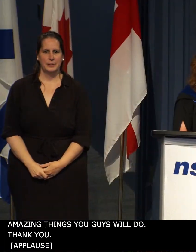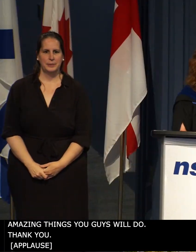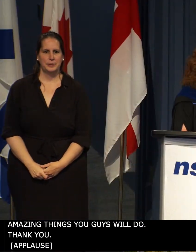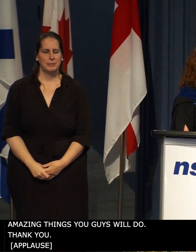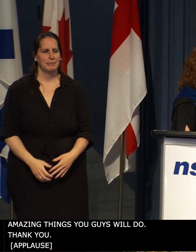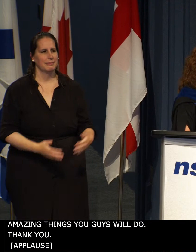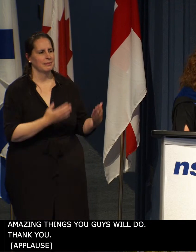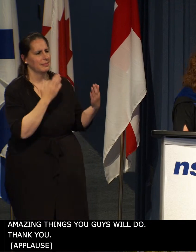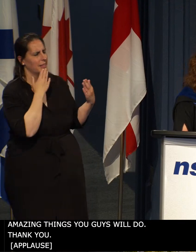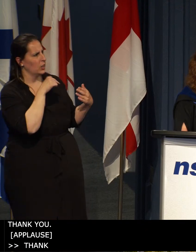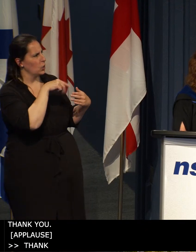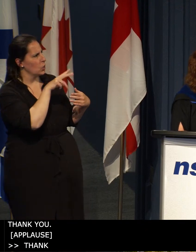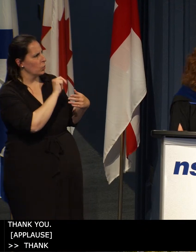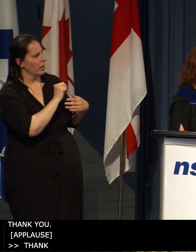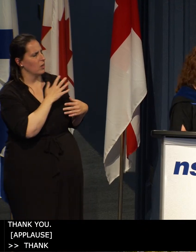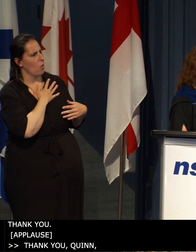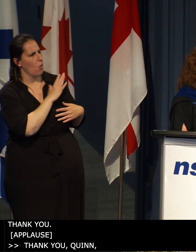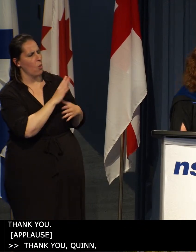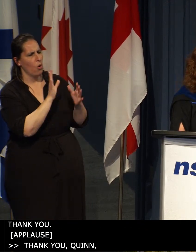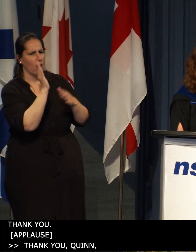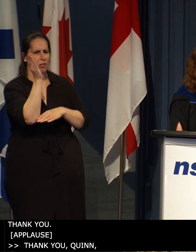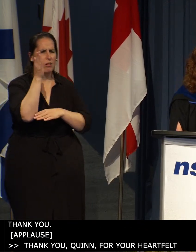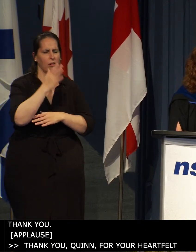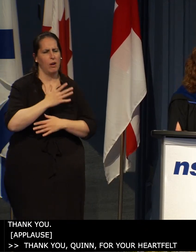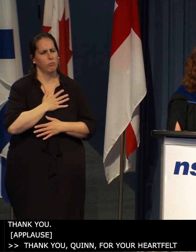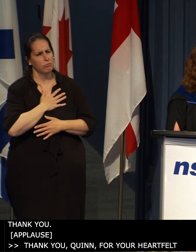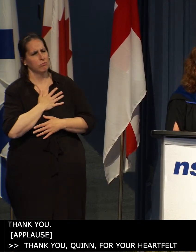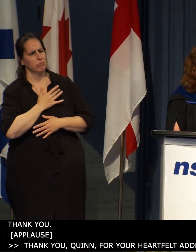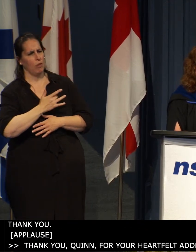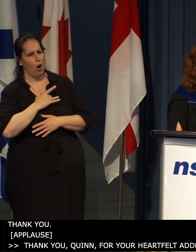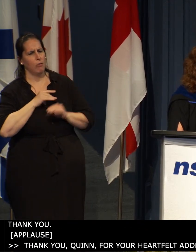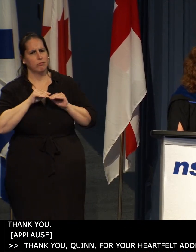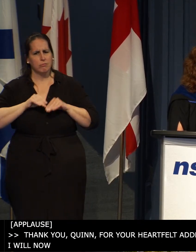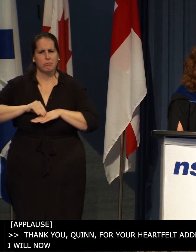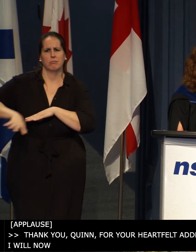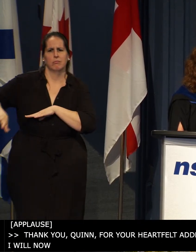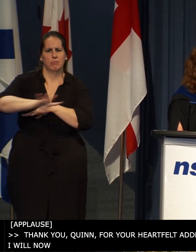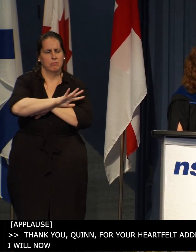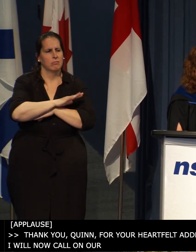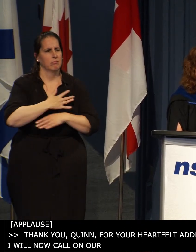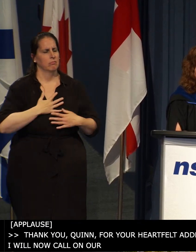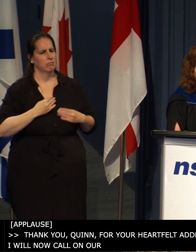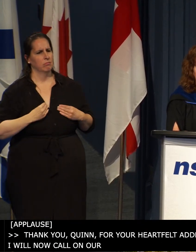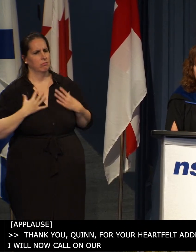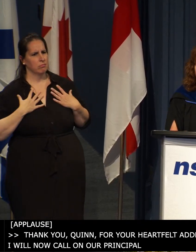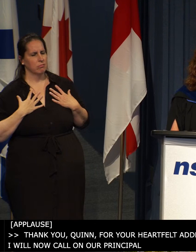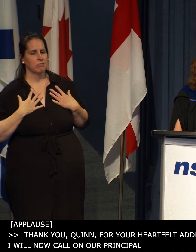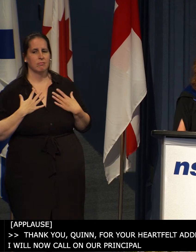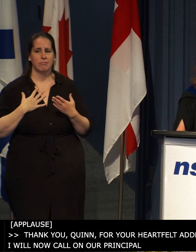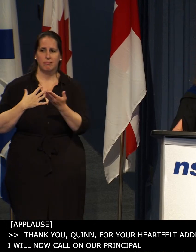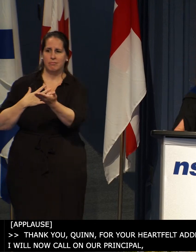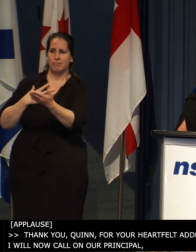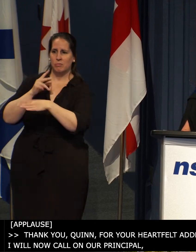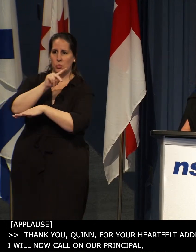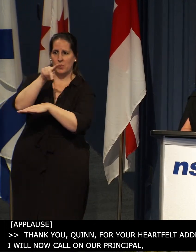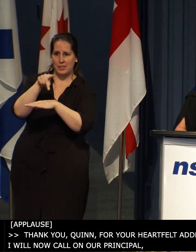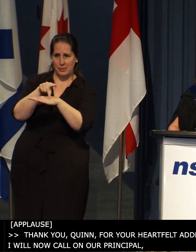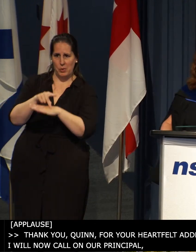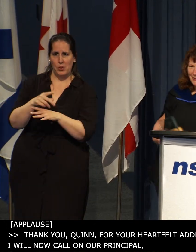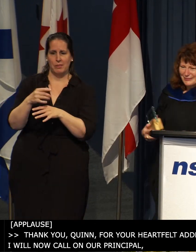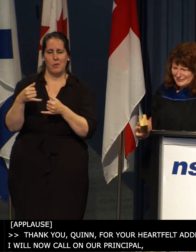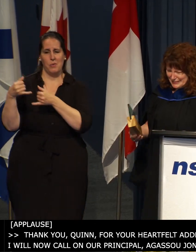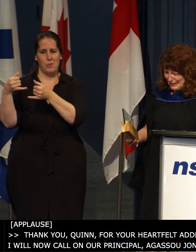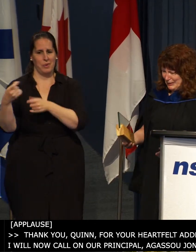Thank you, Quinn, for your heartfelt address. I will now call on our principal, Augusto Jones, to present the Valedictorian